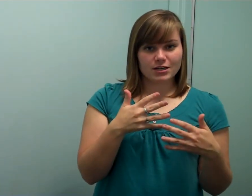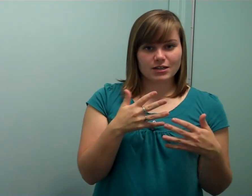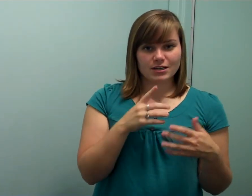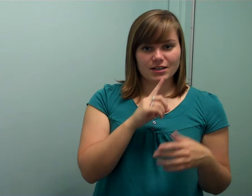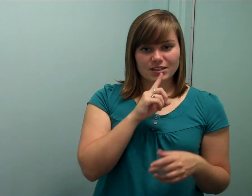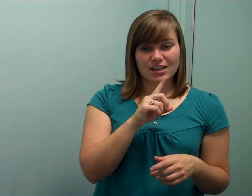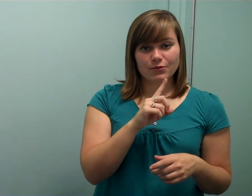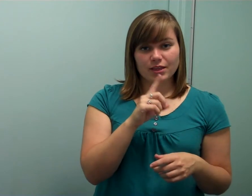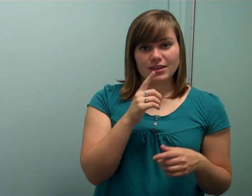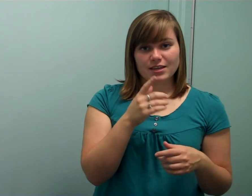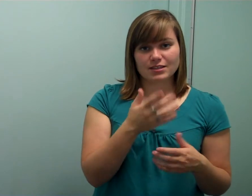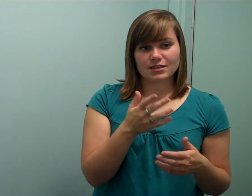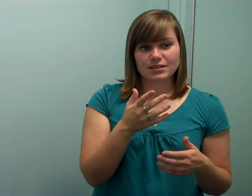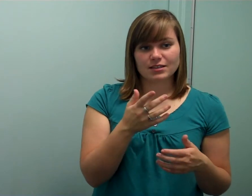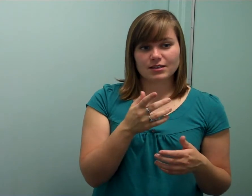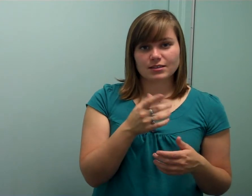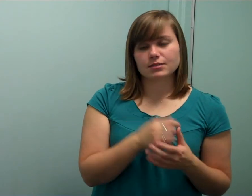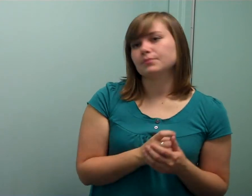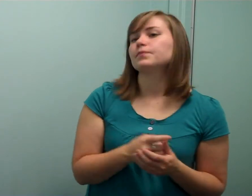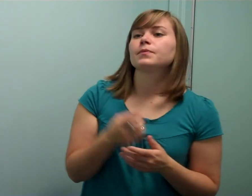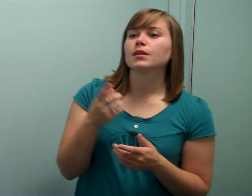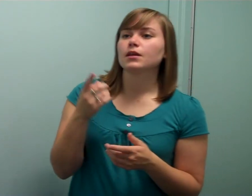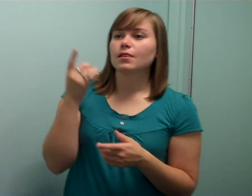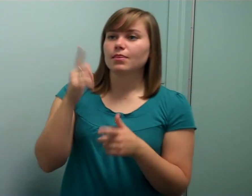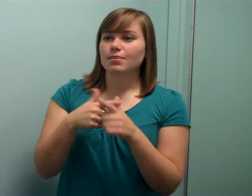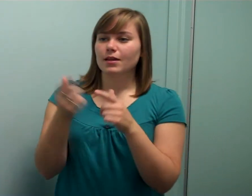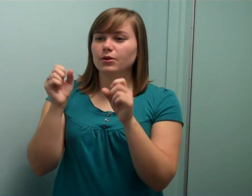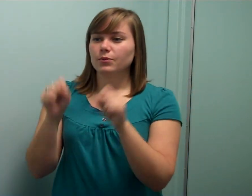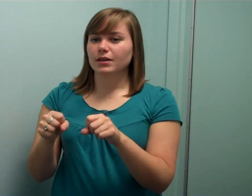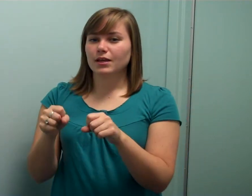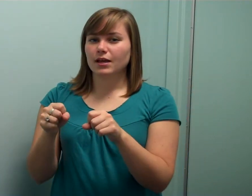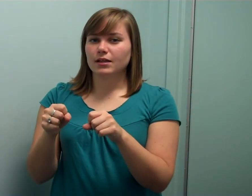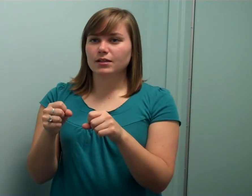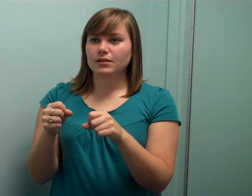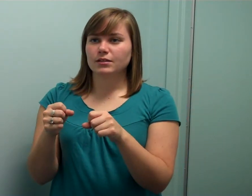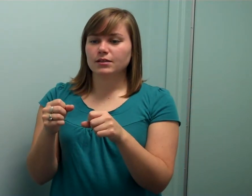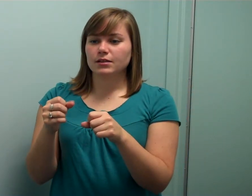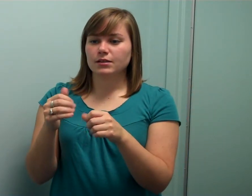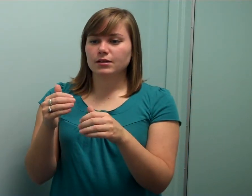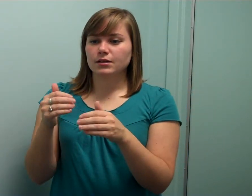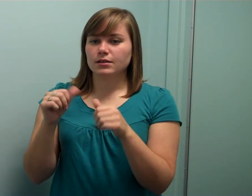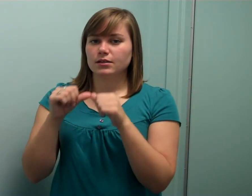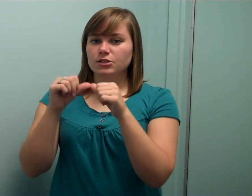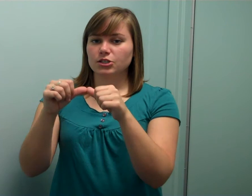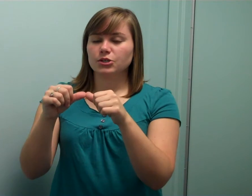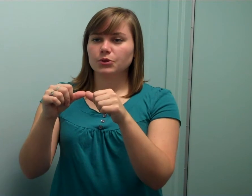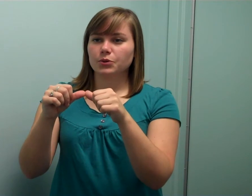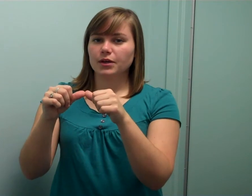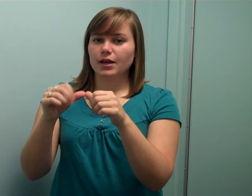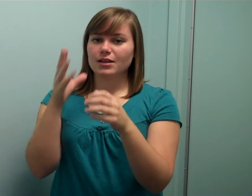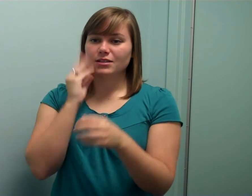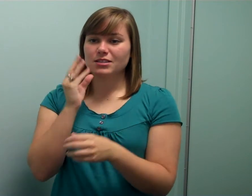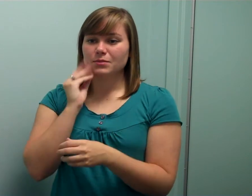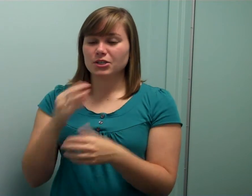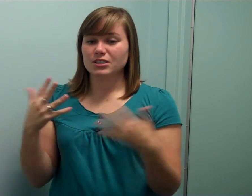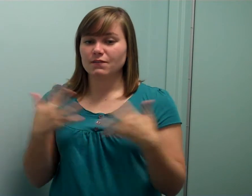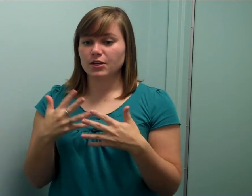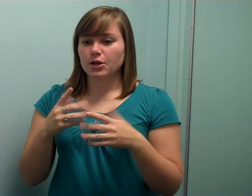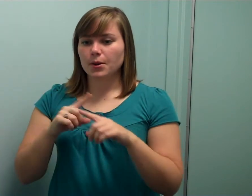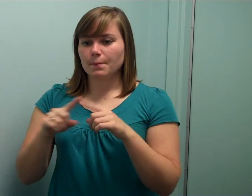how we might deal with the challenge, we can take steps towards experiencing the fear and moving forward. We can